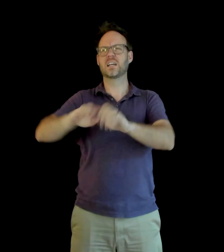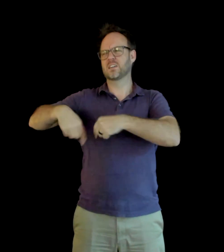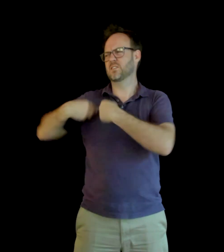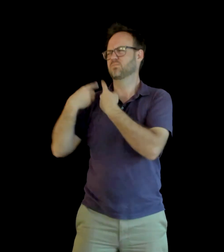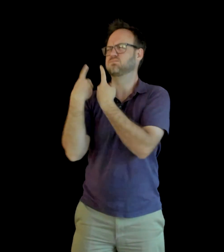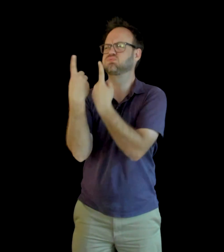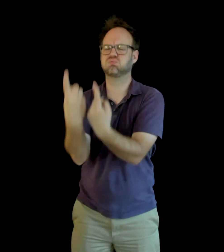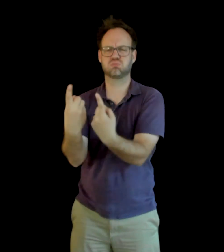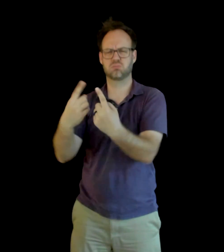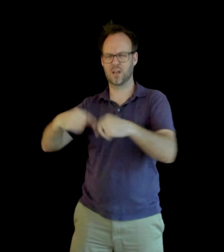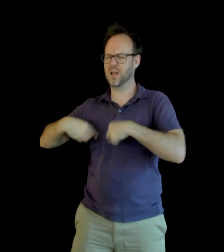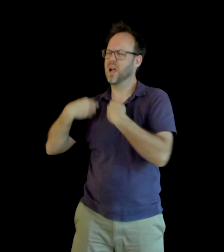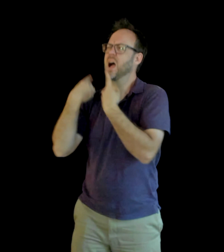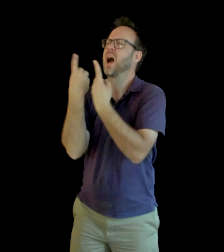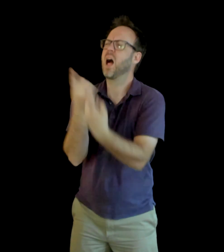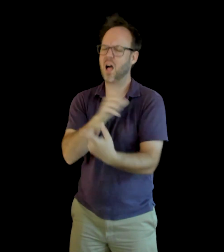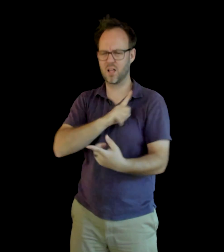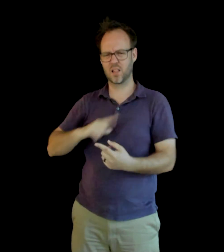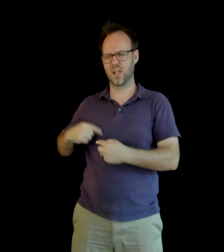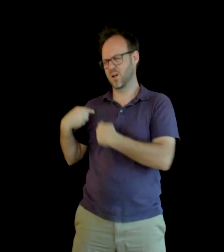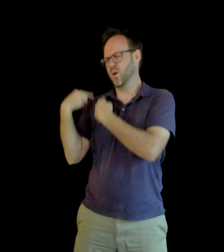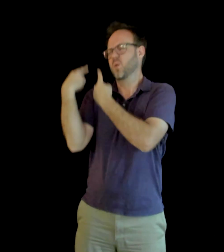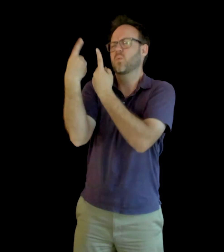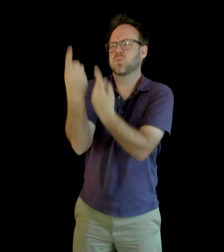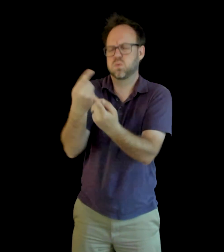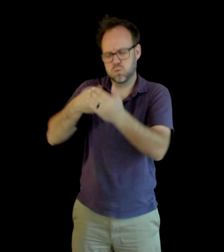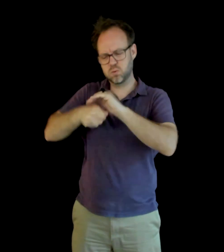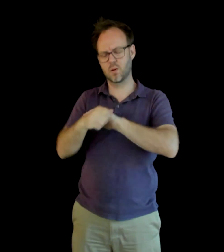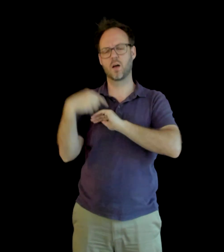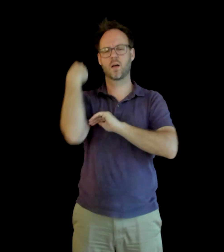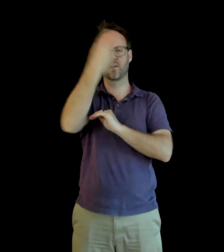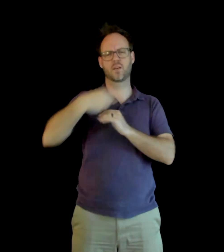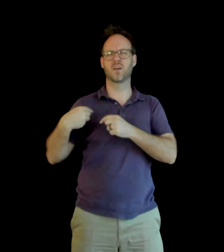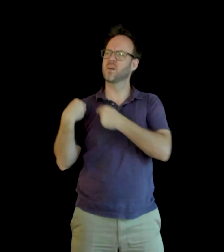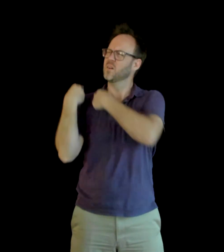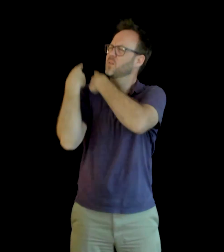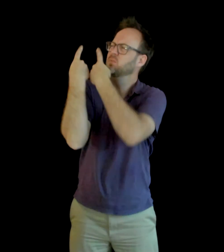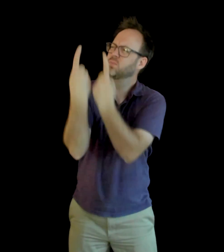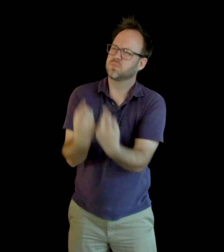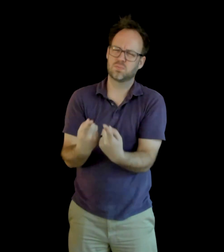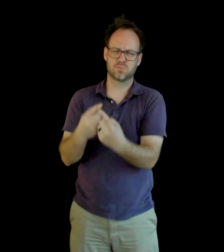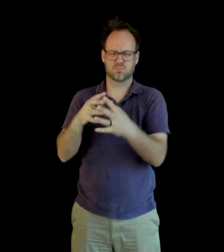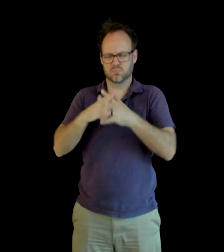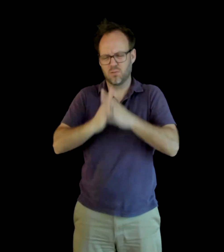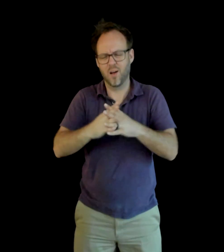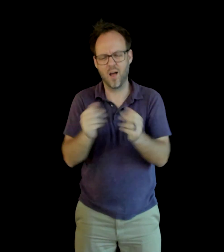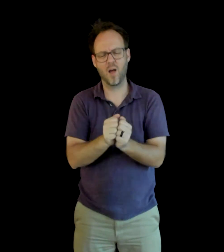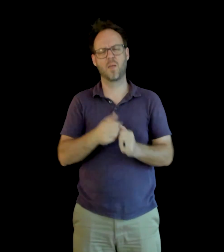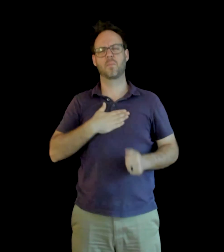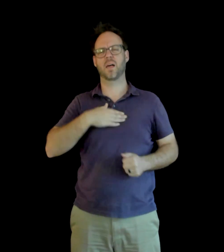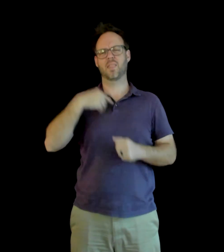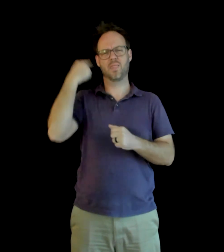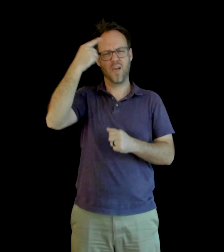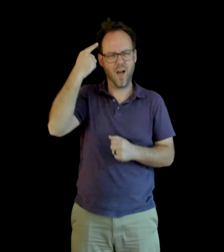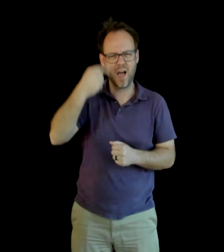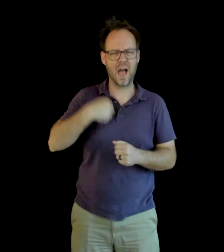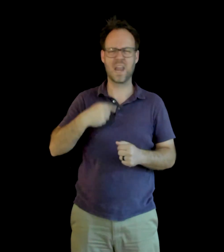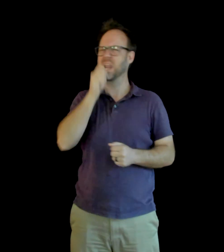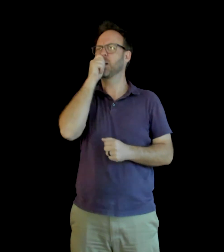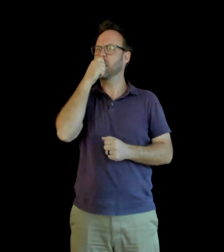four how longs. How long, O Lord? How long will you hide your face and forget me forever and wrestle with my thoughts, and